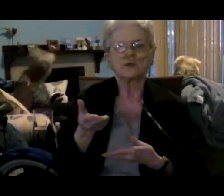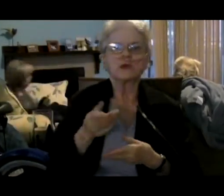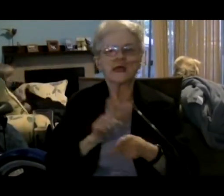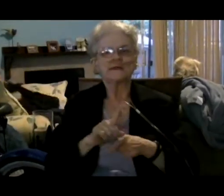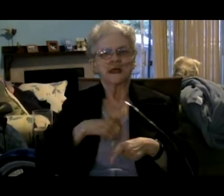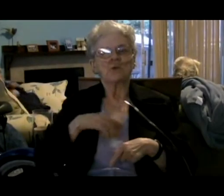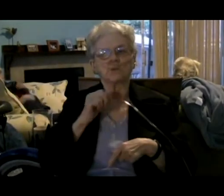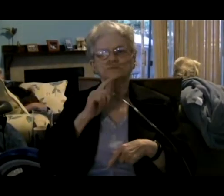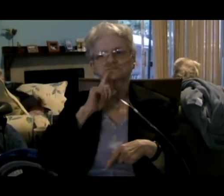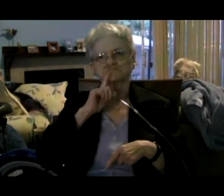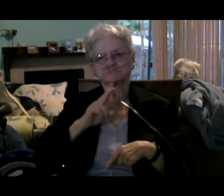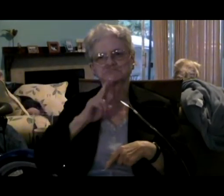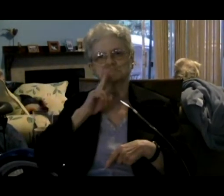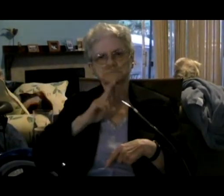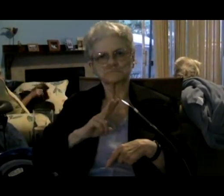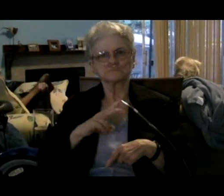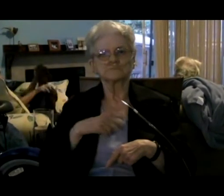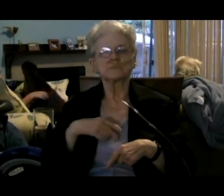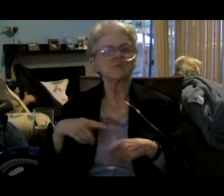And then we moved to where my family lived.